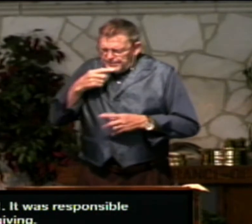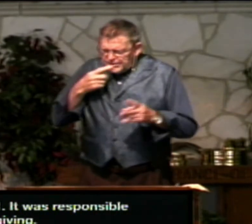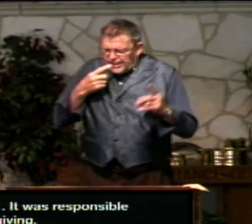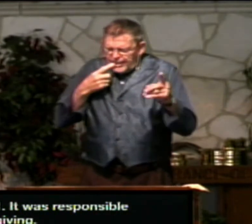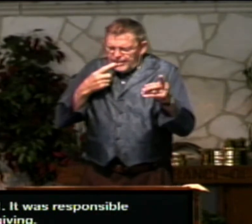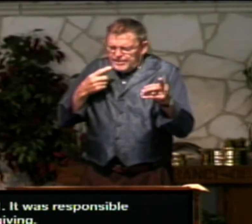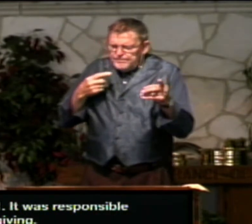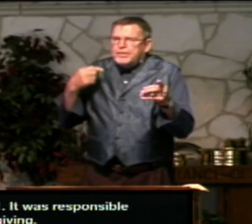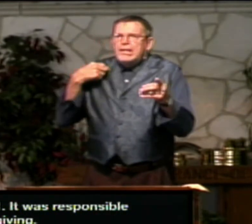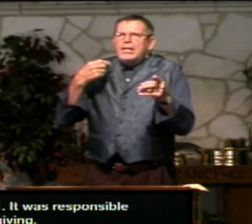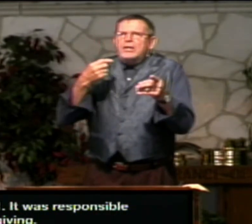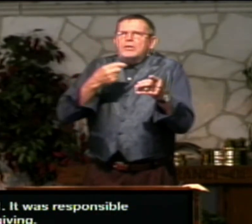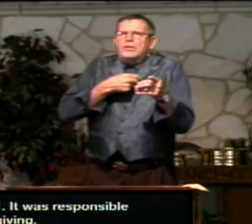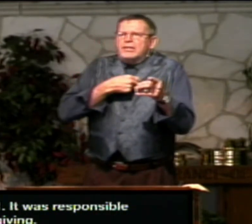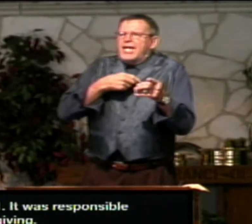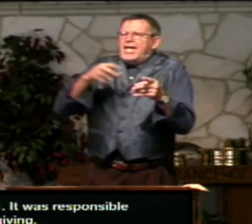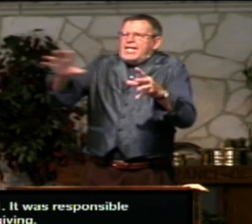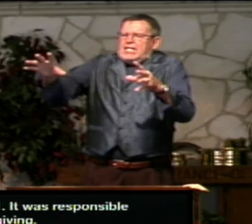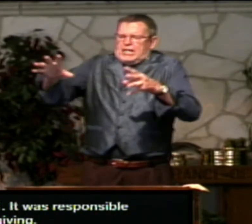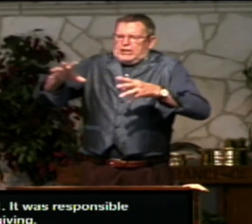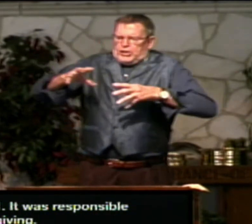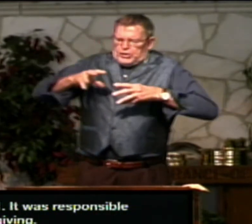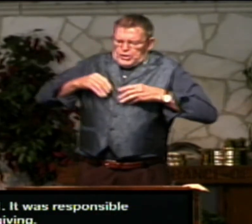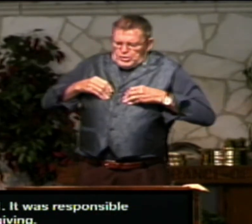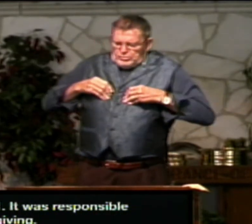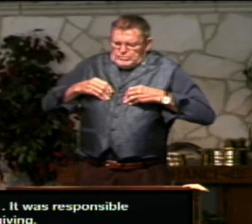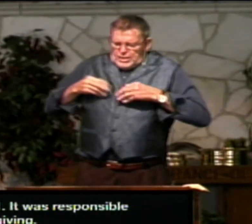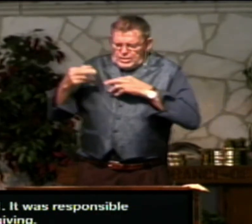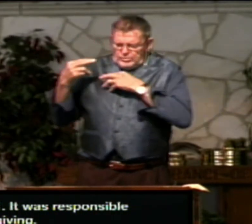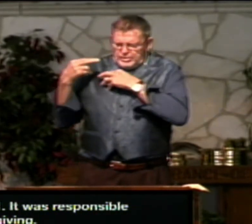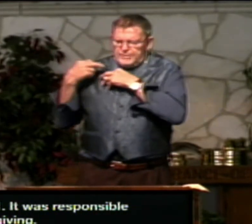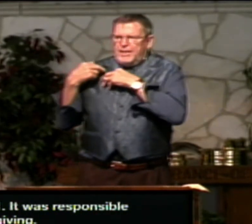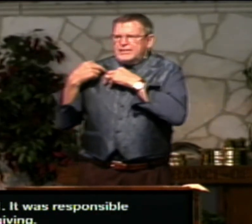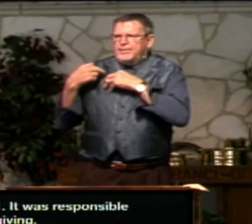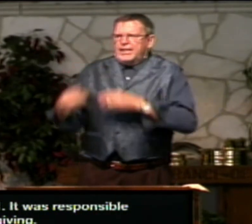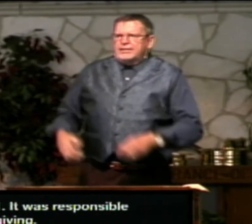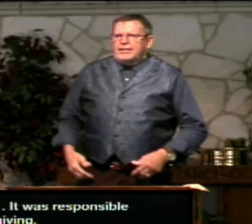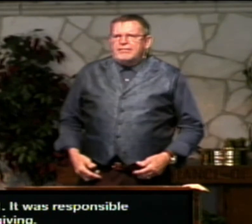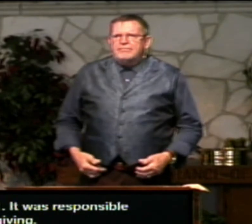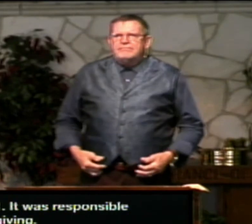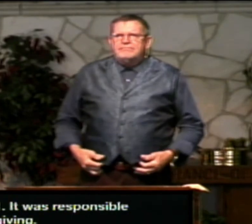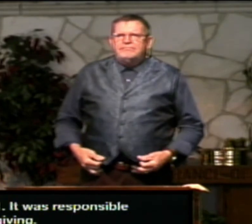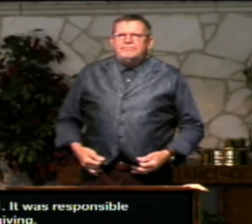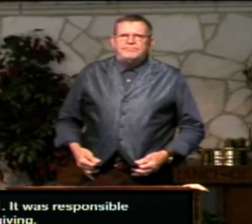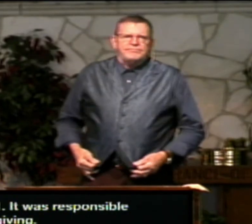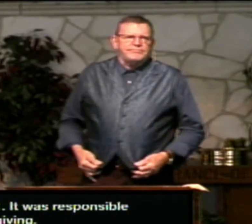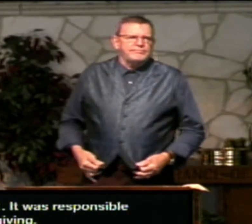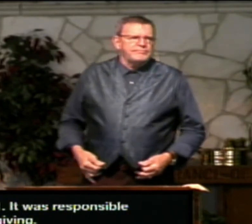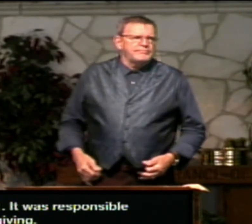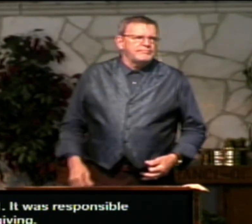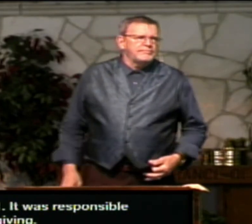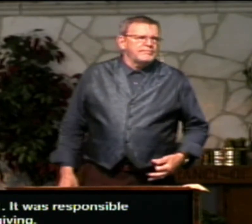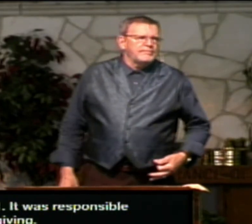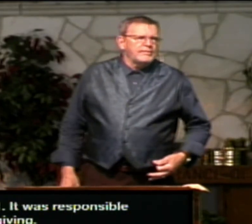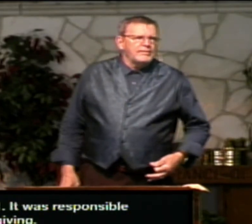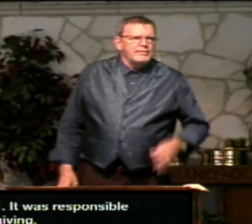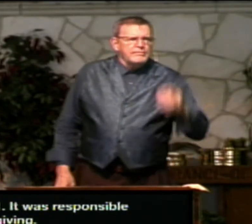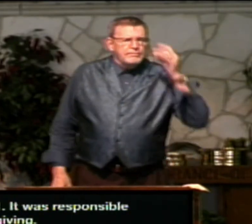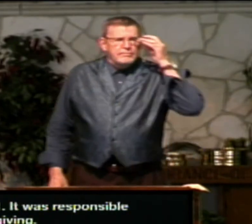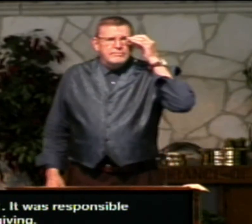35. The people said, they assumed responsibility.